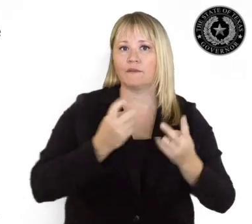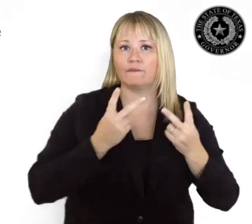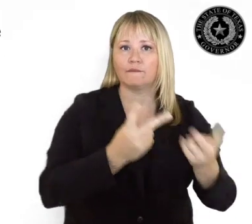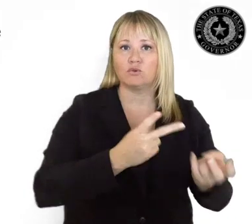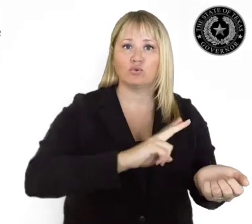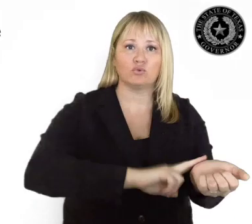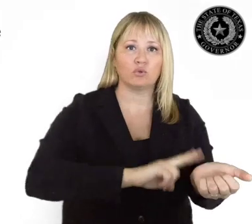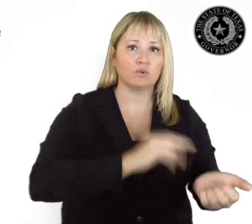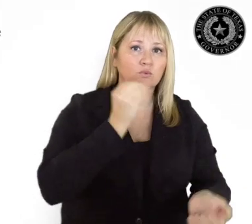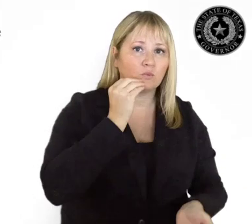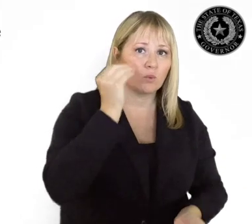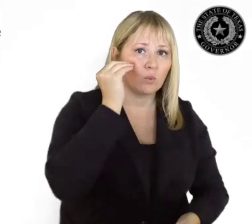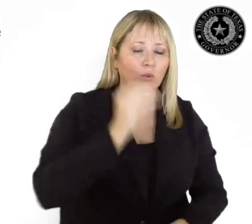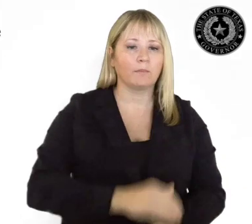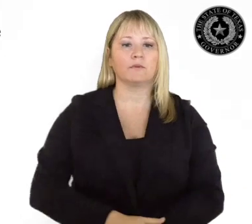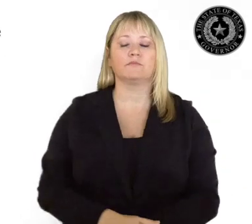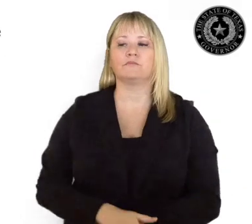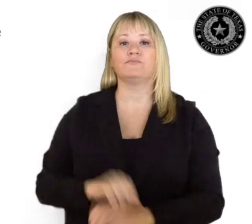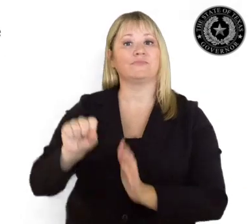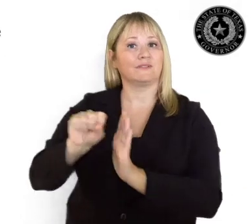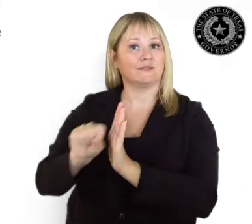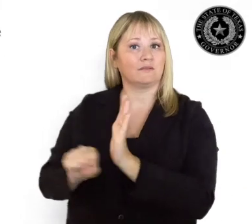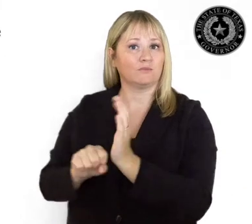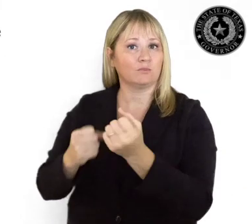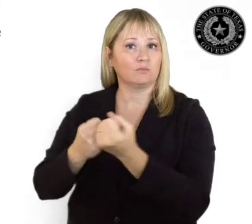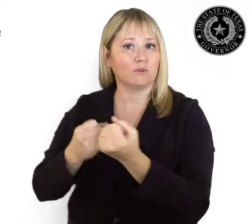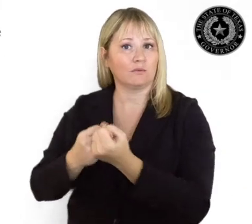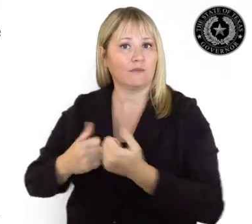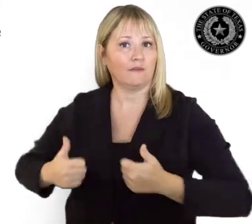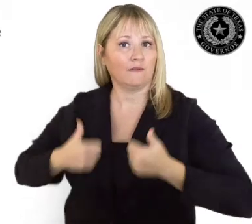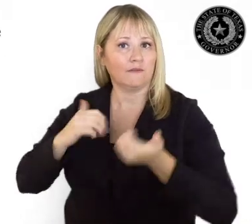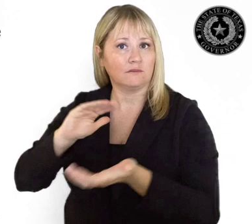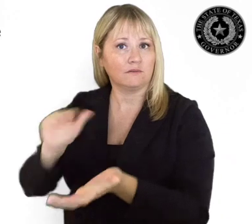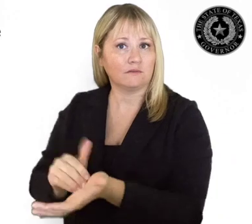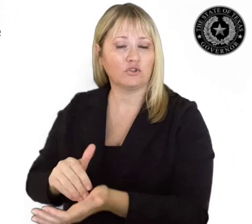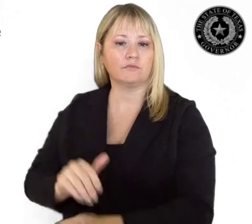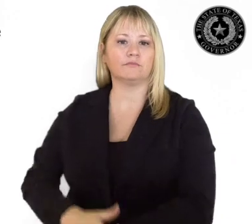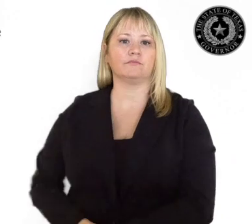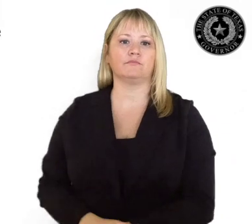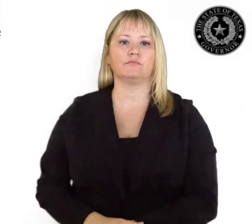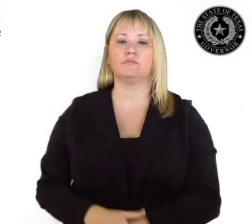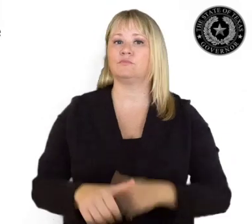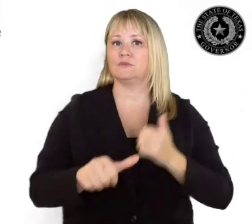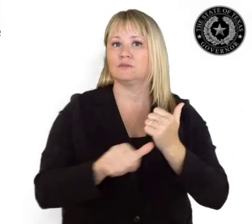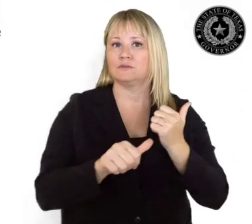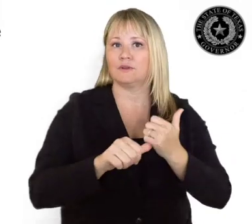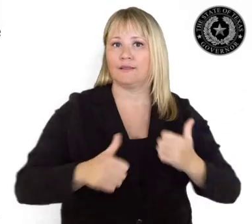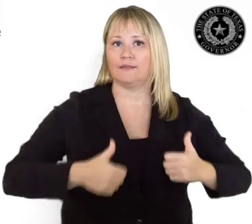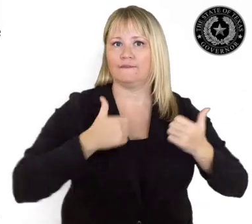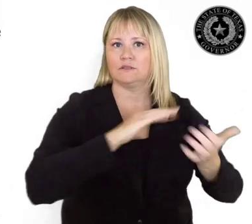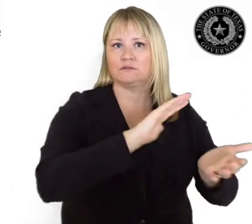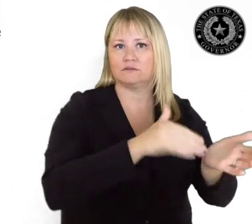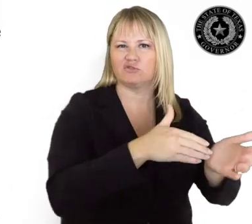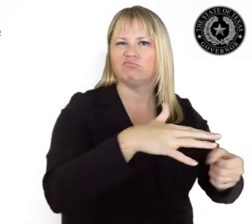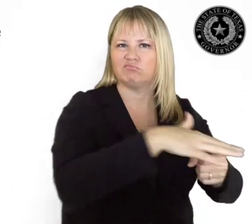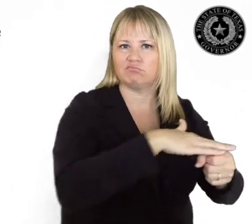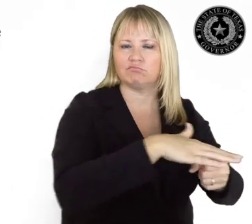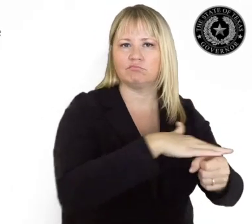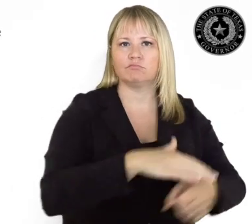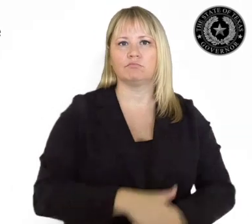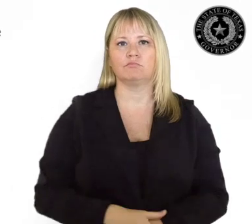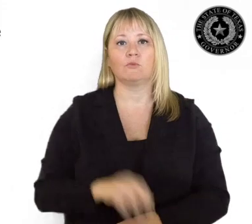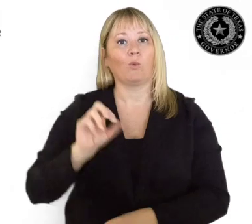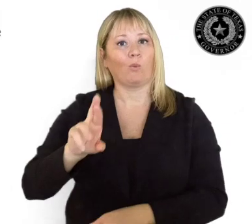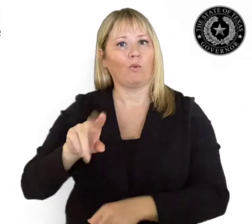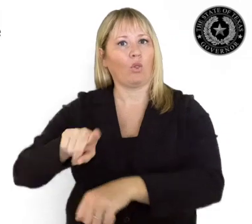14. People may visit nursing homes, state-supported living centers, assisted living facilities, or long-term care